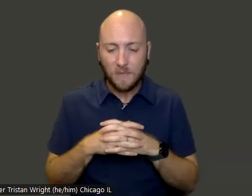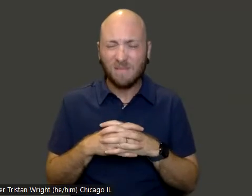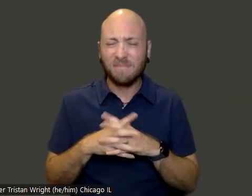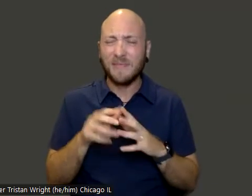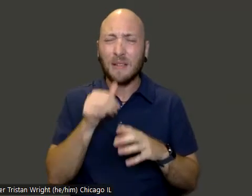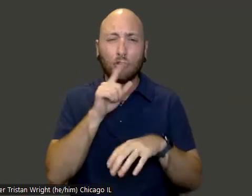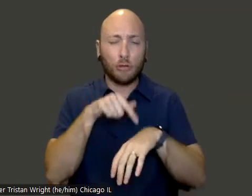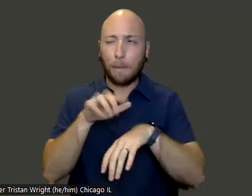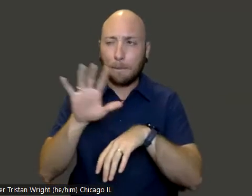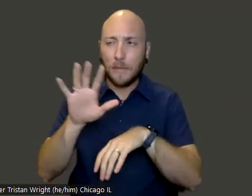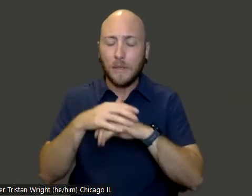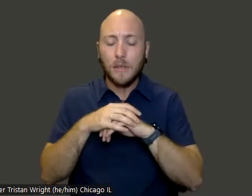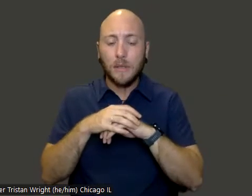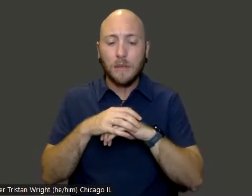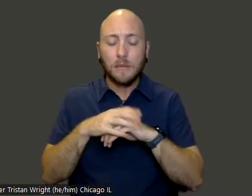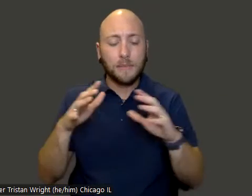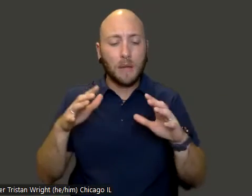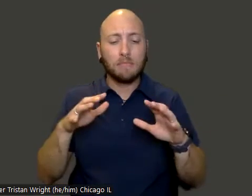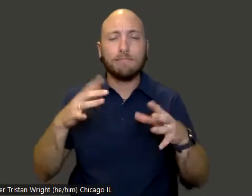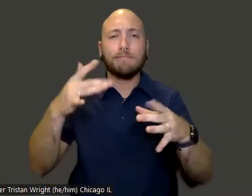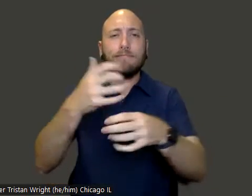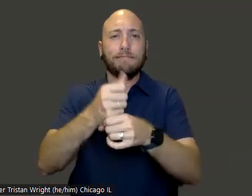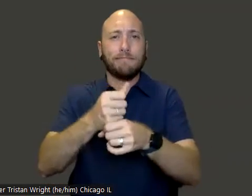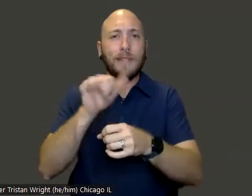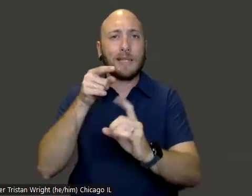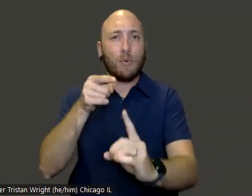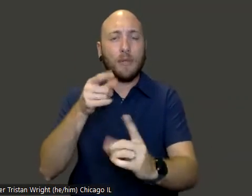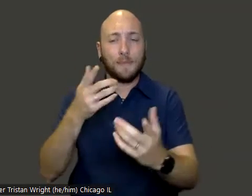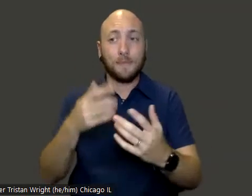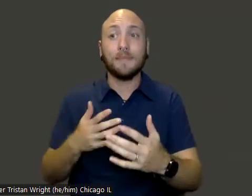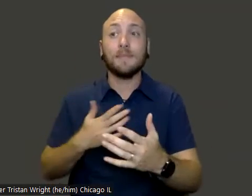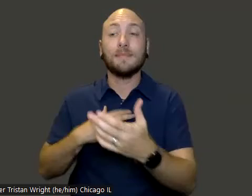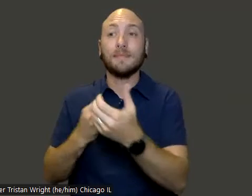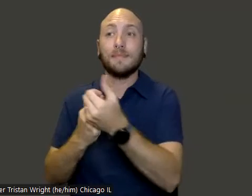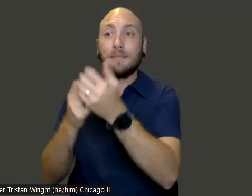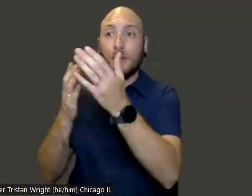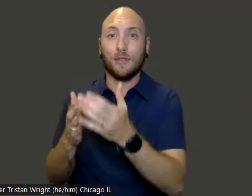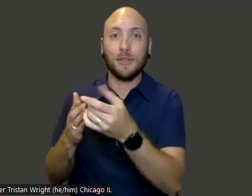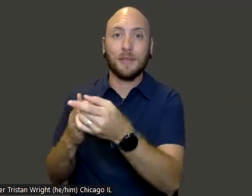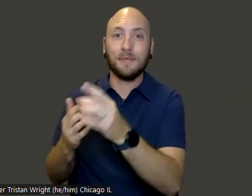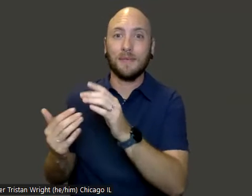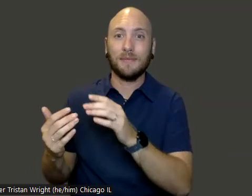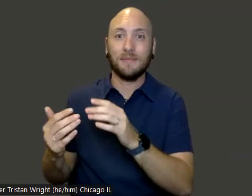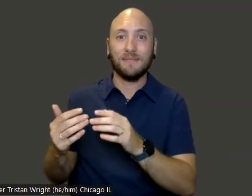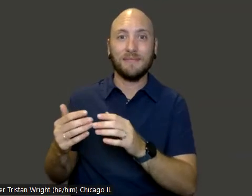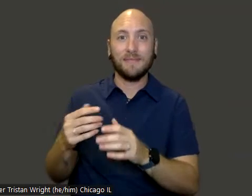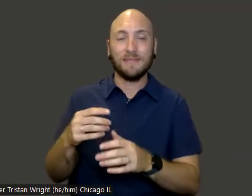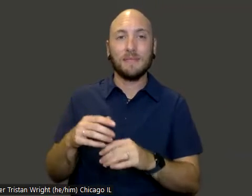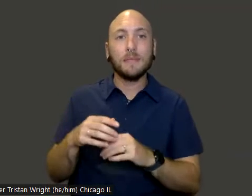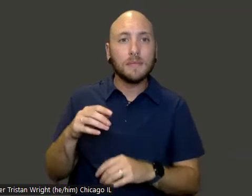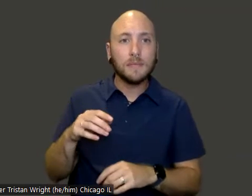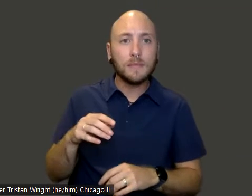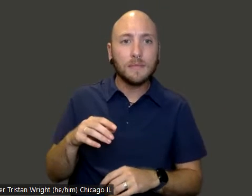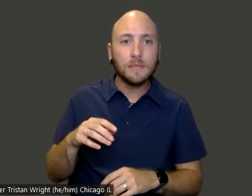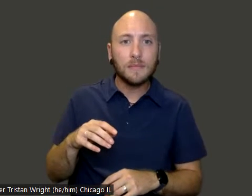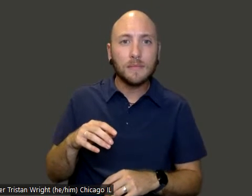that's, the crux of this stuff. I have a sponsor that encourages me to pray and meditate every morning upon awakening. What's up?